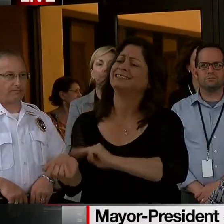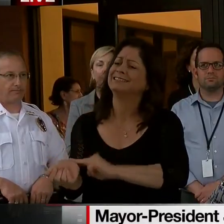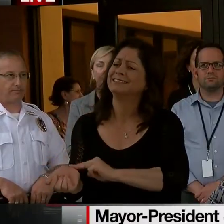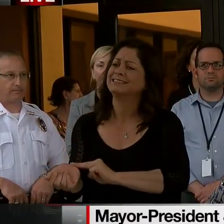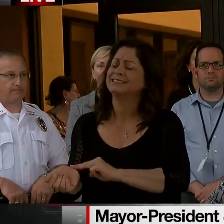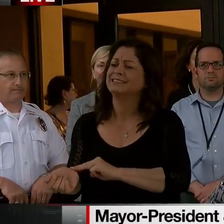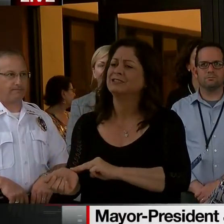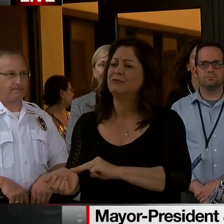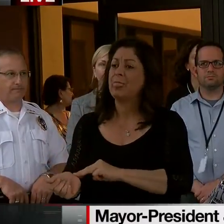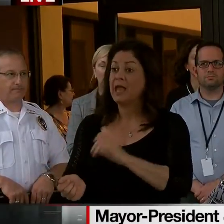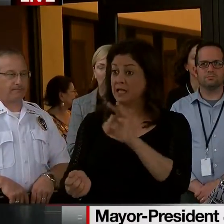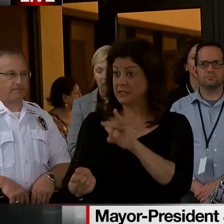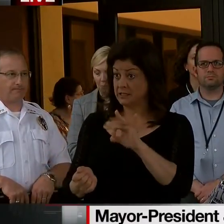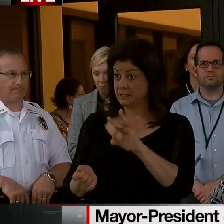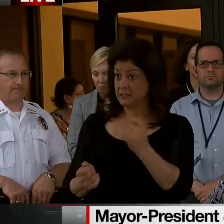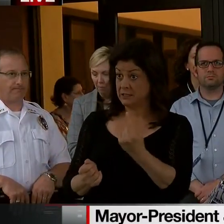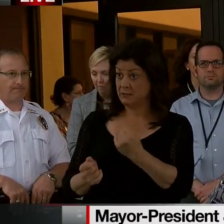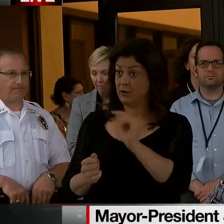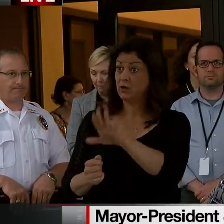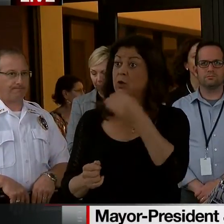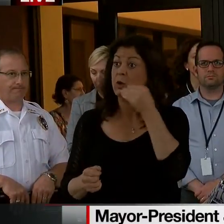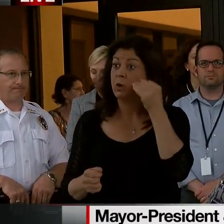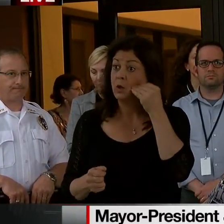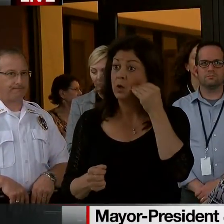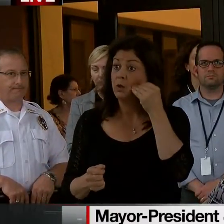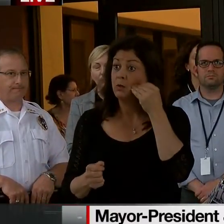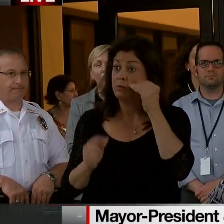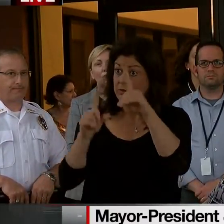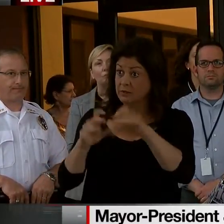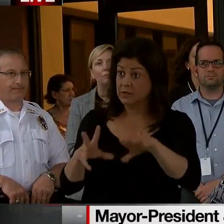household has tested positive for the coronavirus,